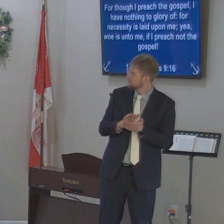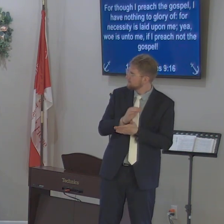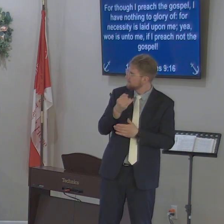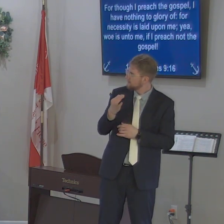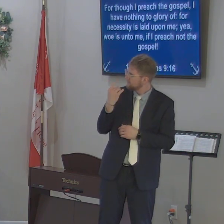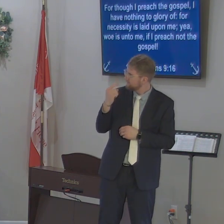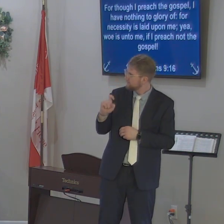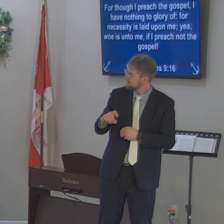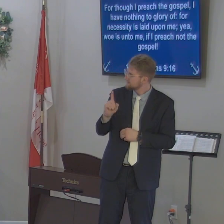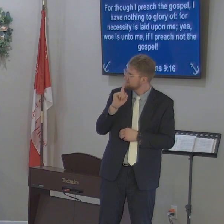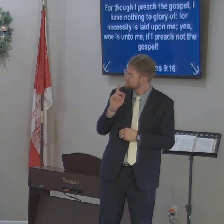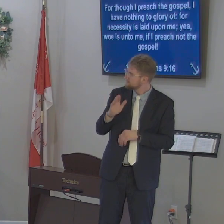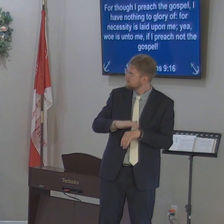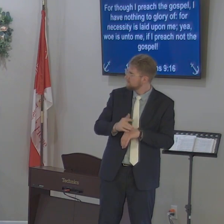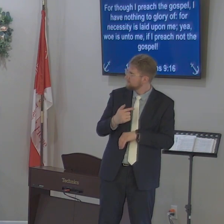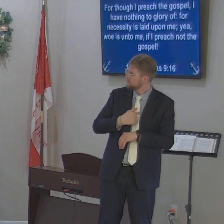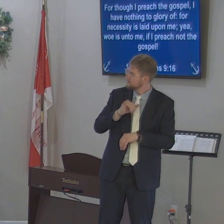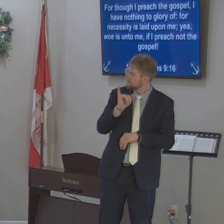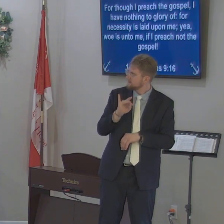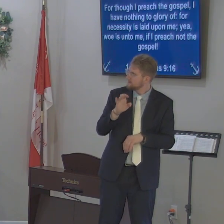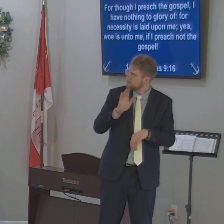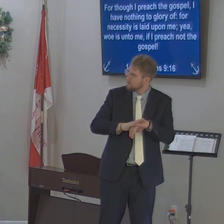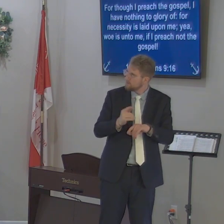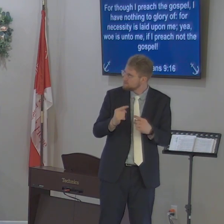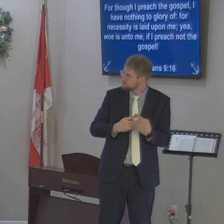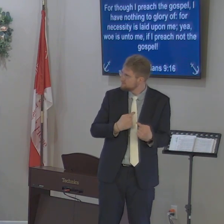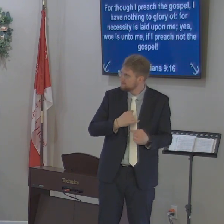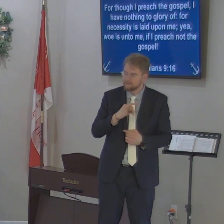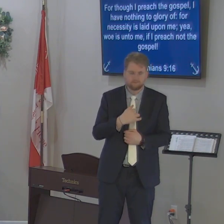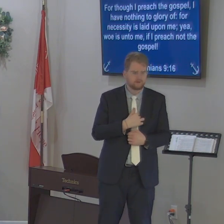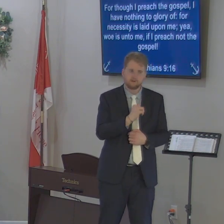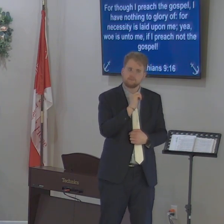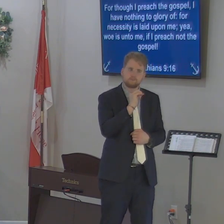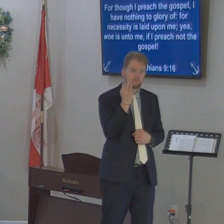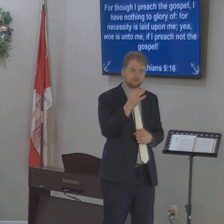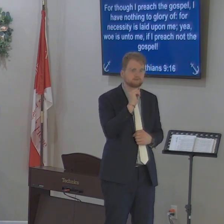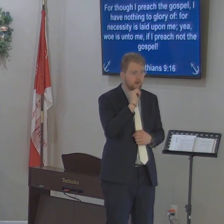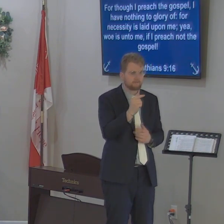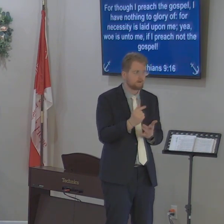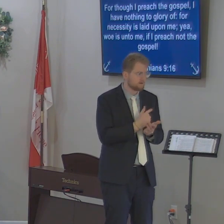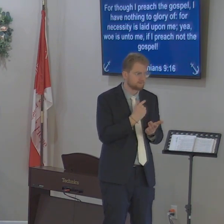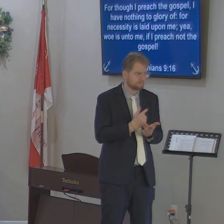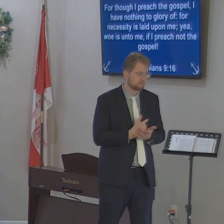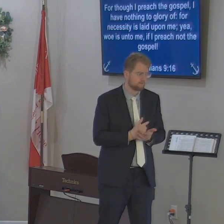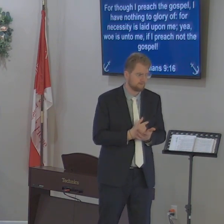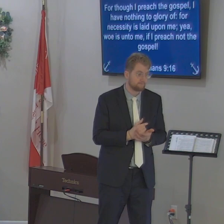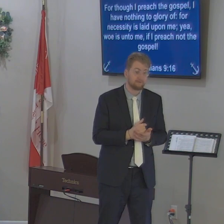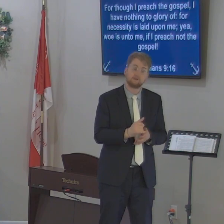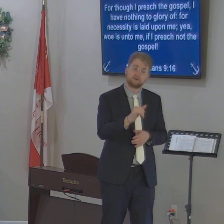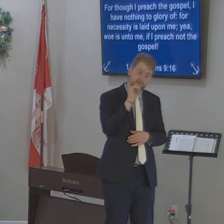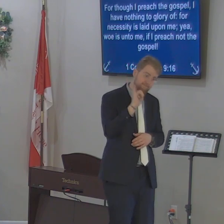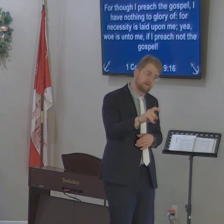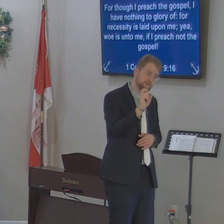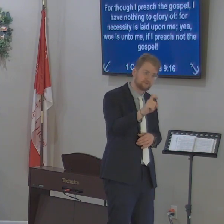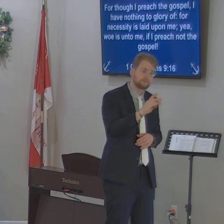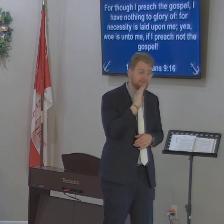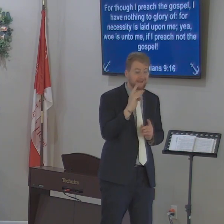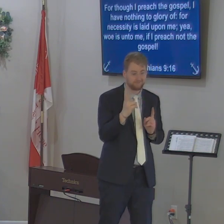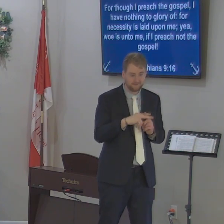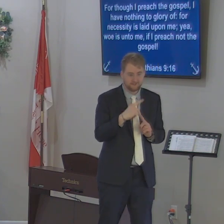Yea, woe is unto me if I preach not the gospel. Woo! That should be an application for everybody in this